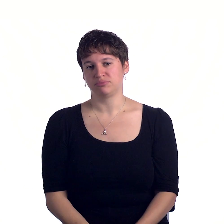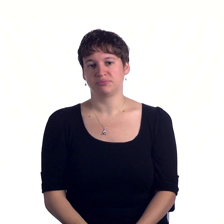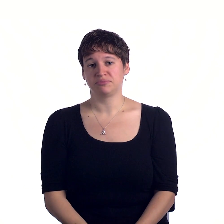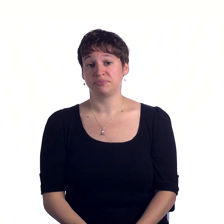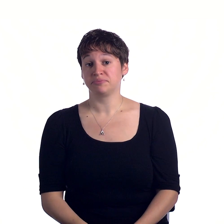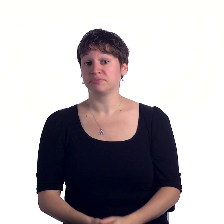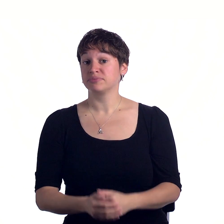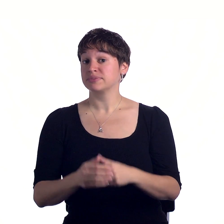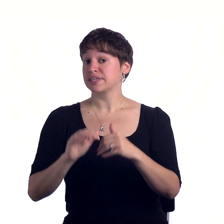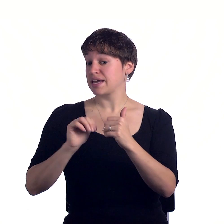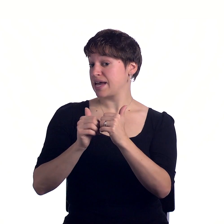tablet.